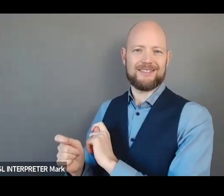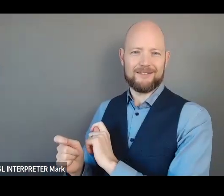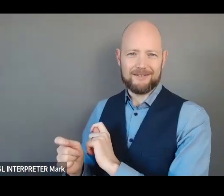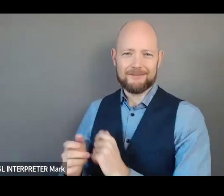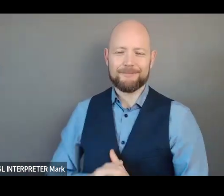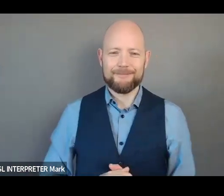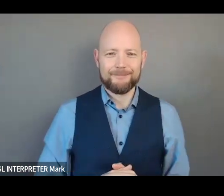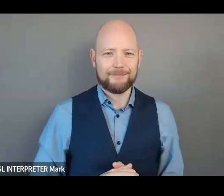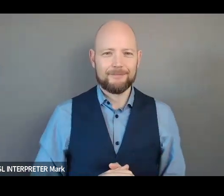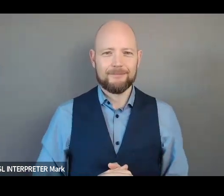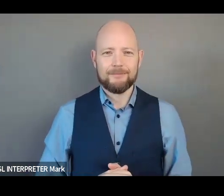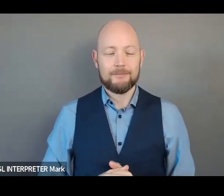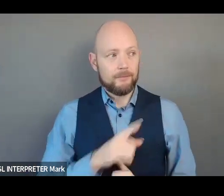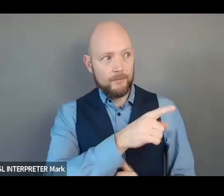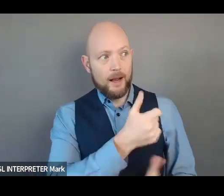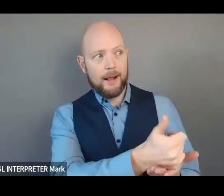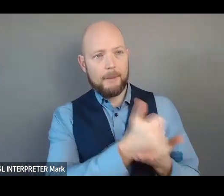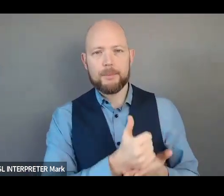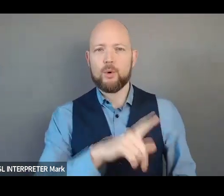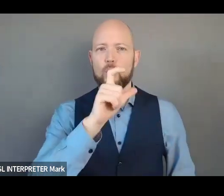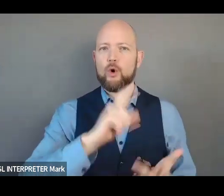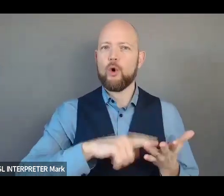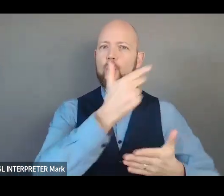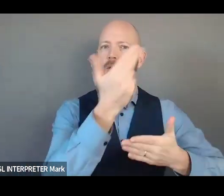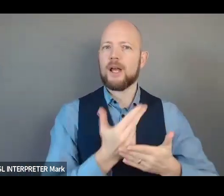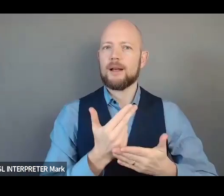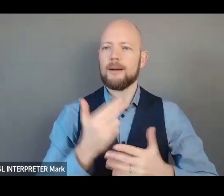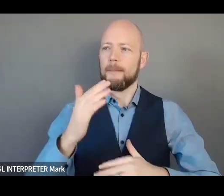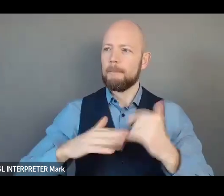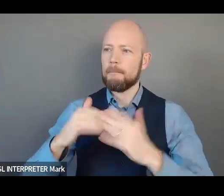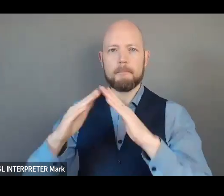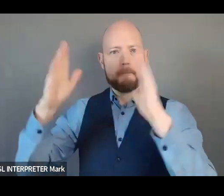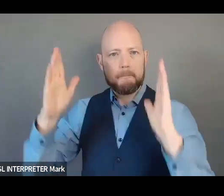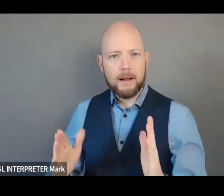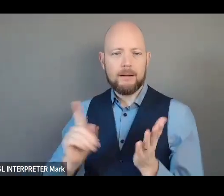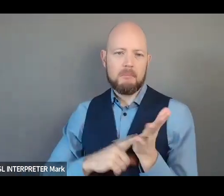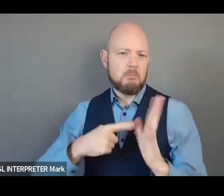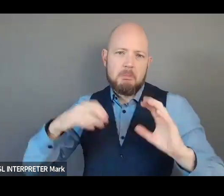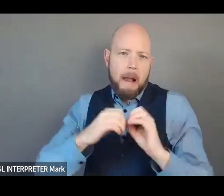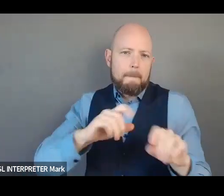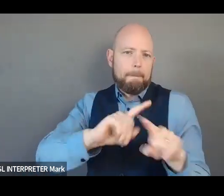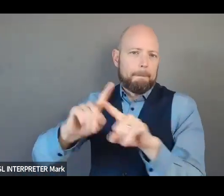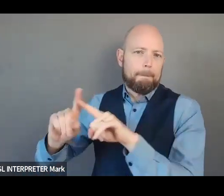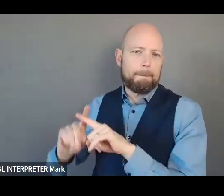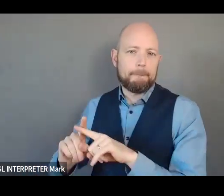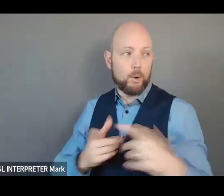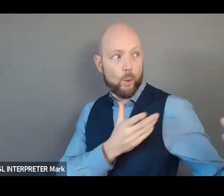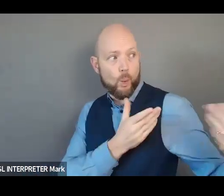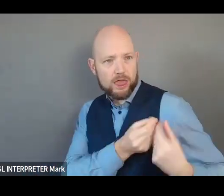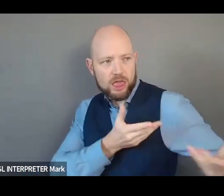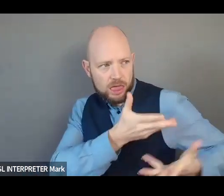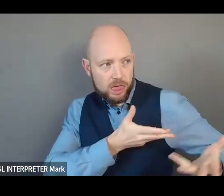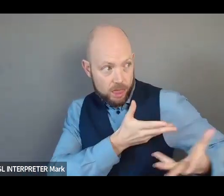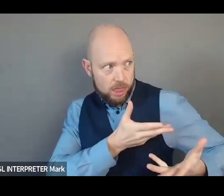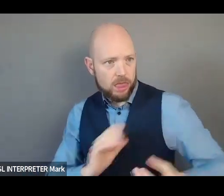Have people co-design to a certain extent the buildings, the labs, etc. That we use, and I think